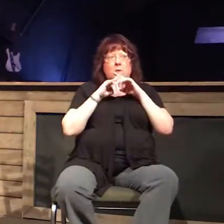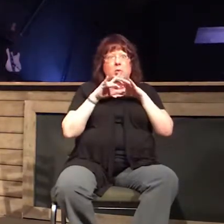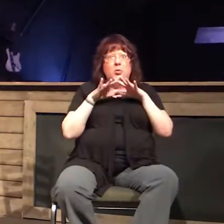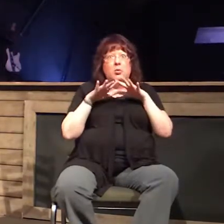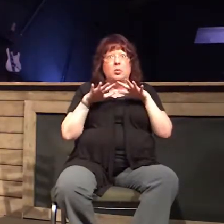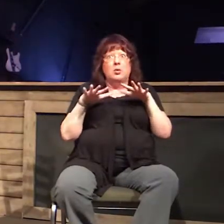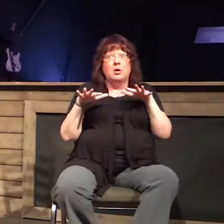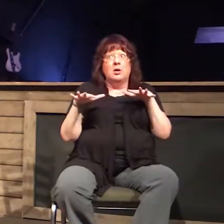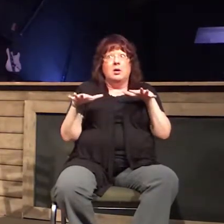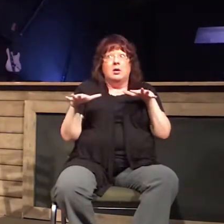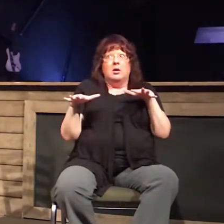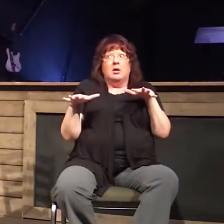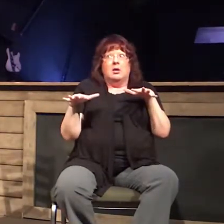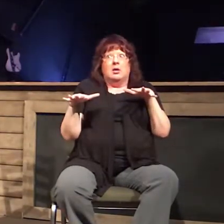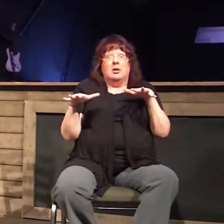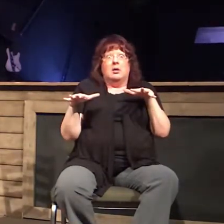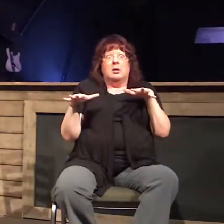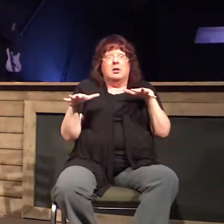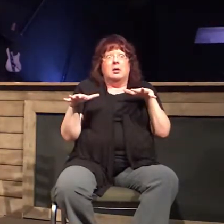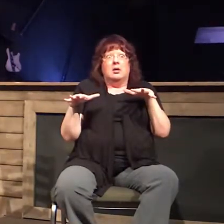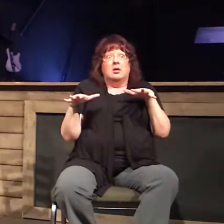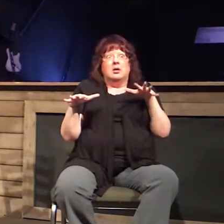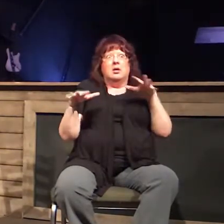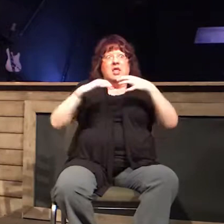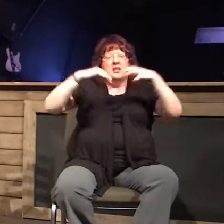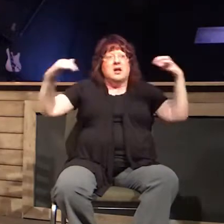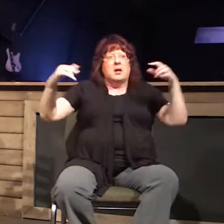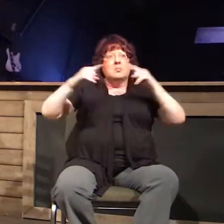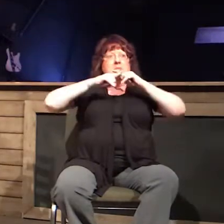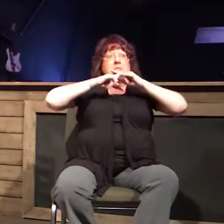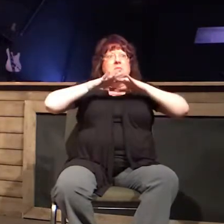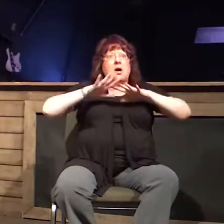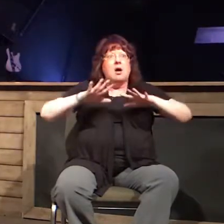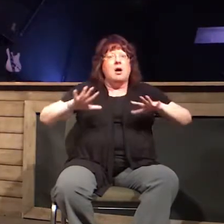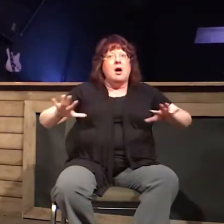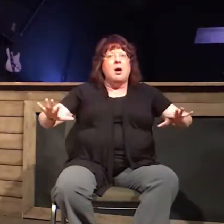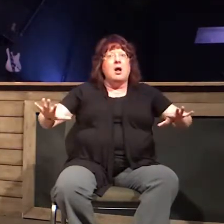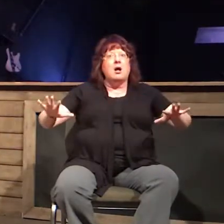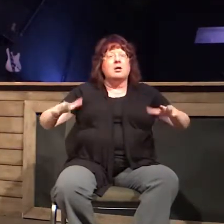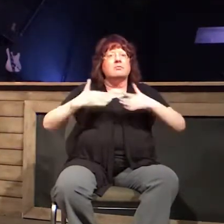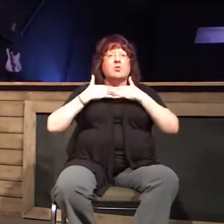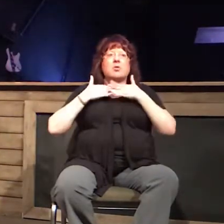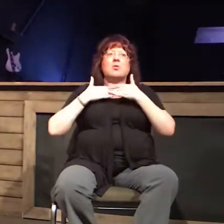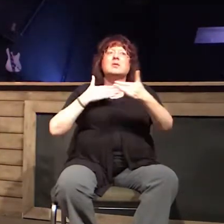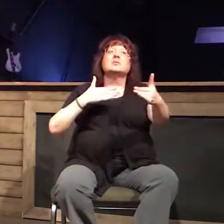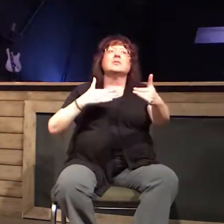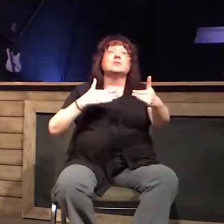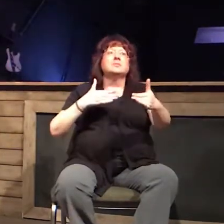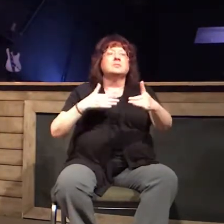drop in that room, in that stadium, for the rest of the reenactment.